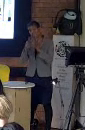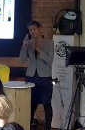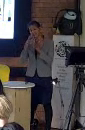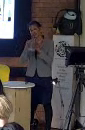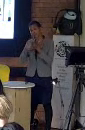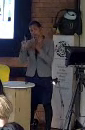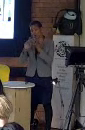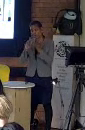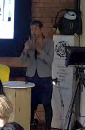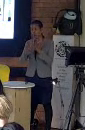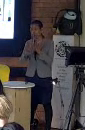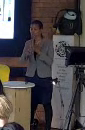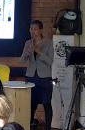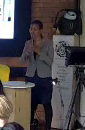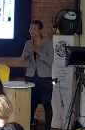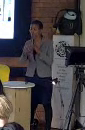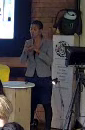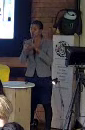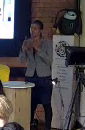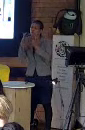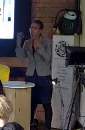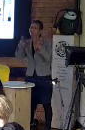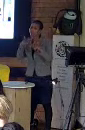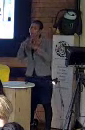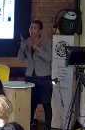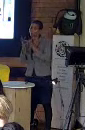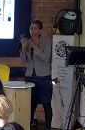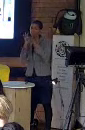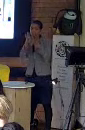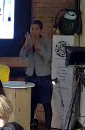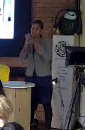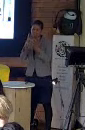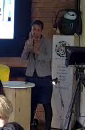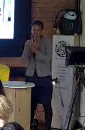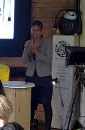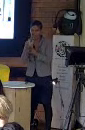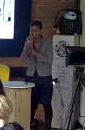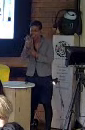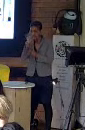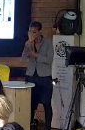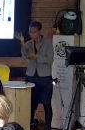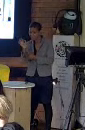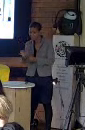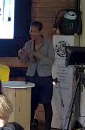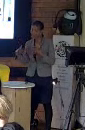what they do. But I mean, this is an endless question.